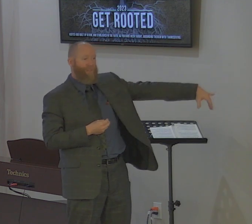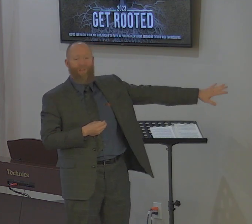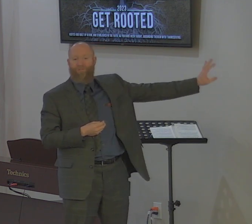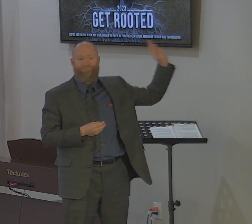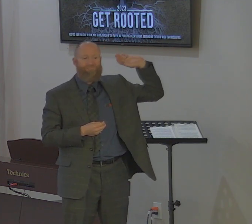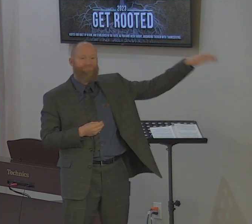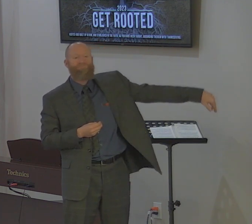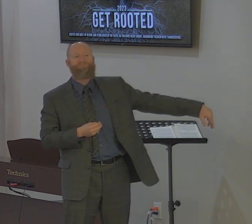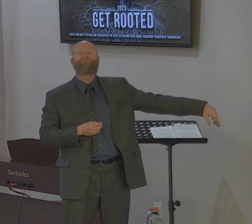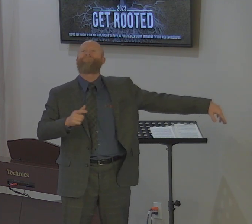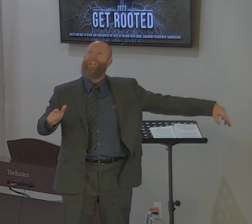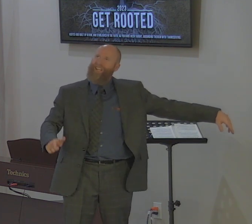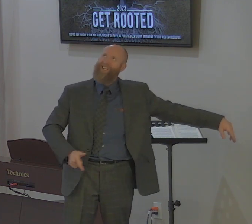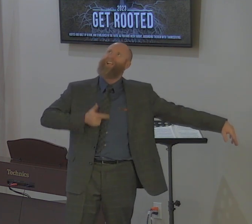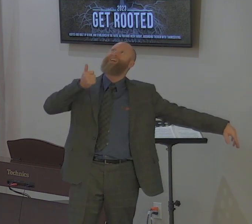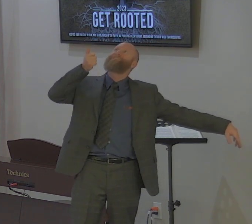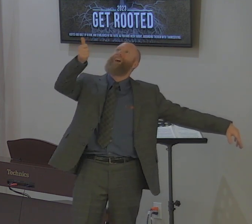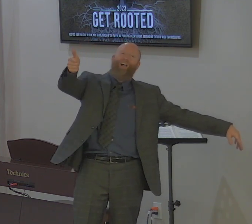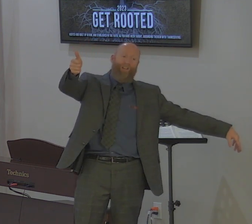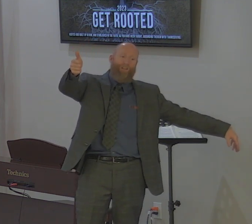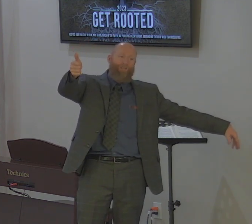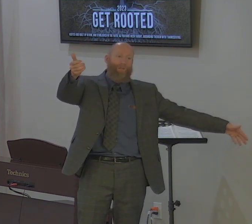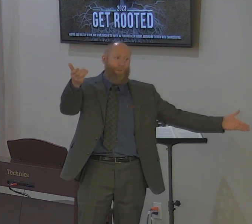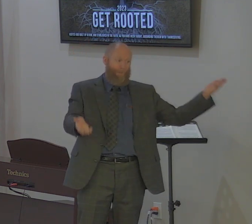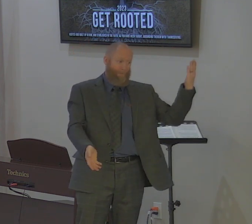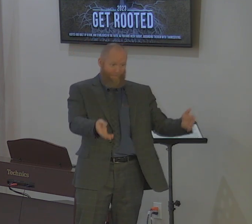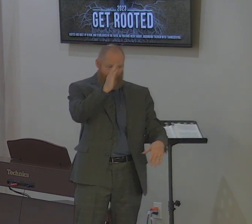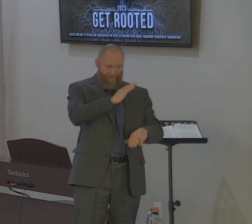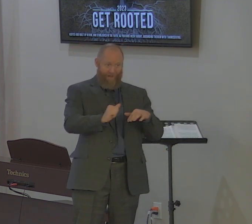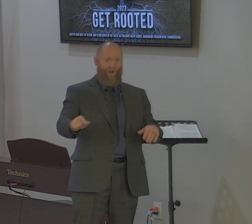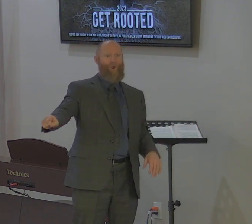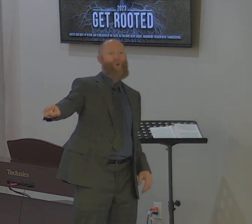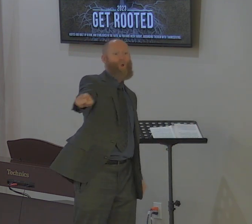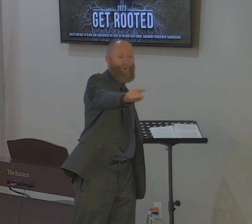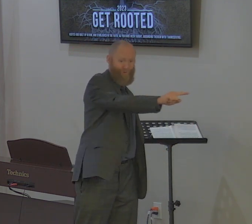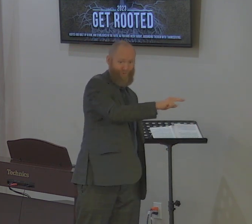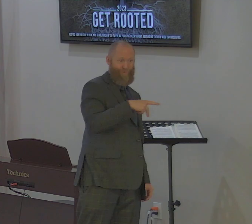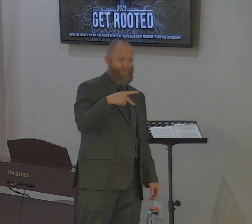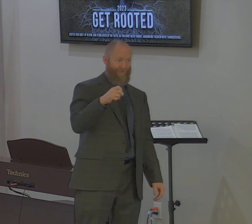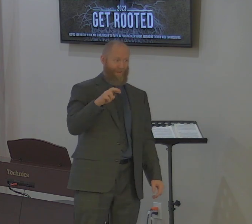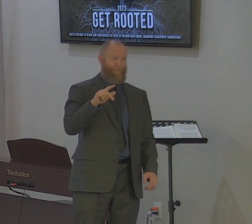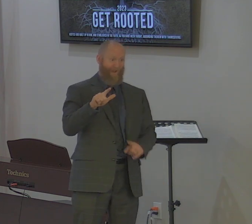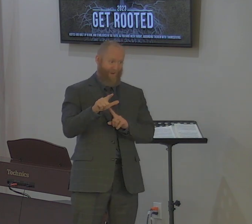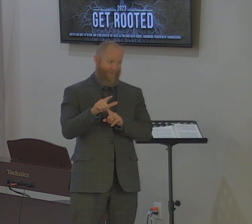Maybe God wants you to live a life of peril for your faith.